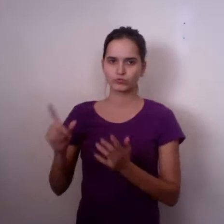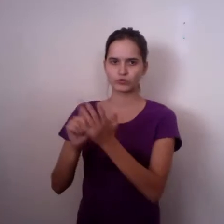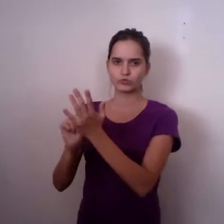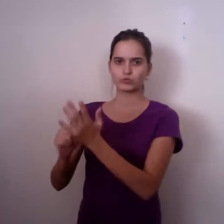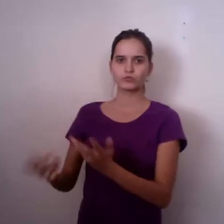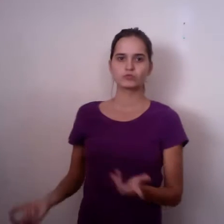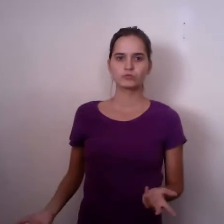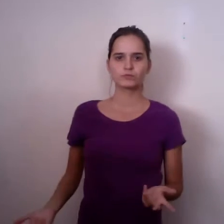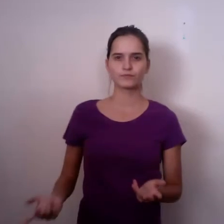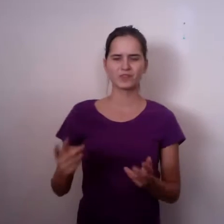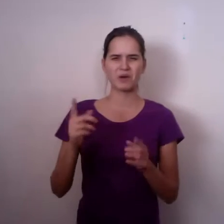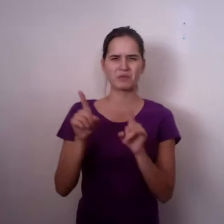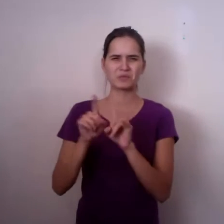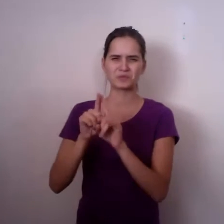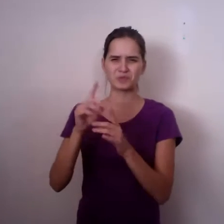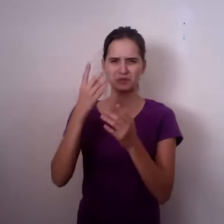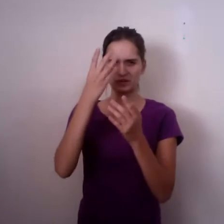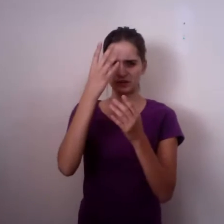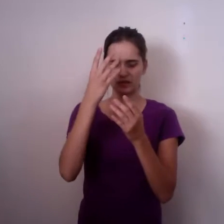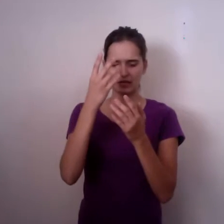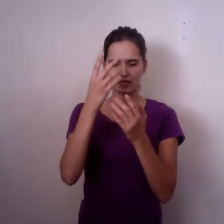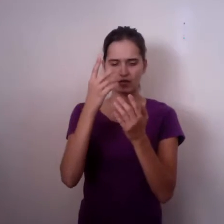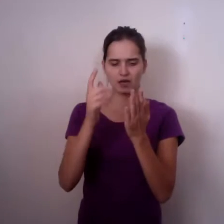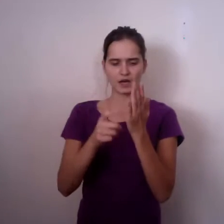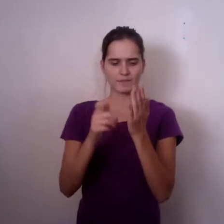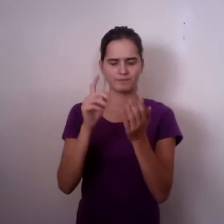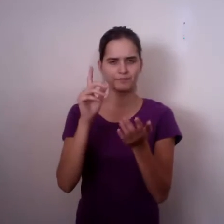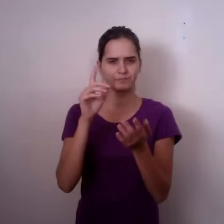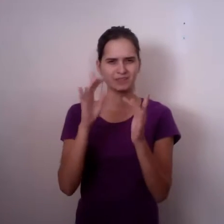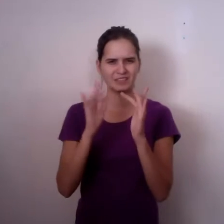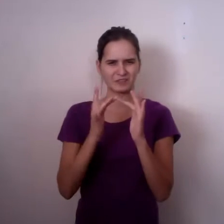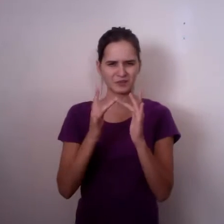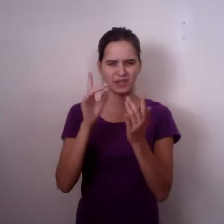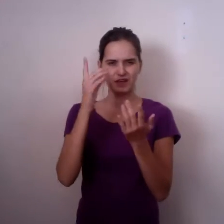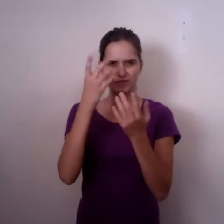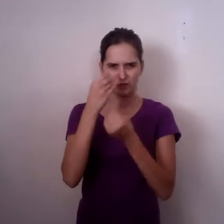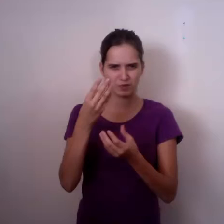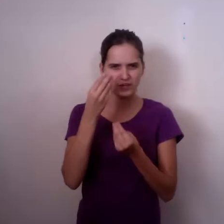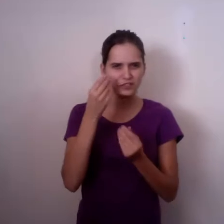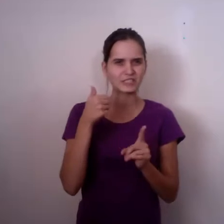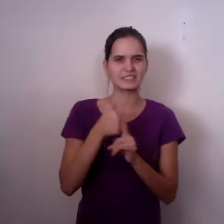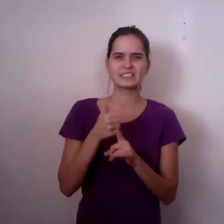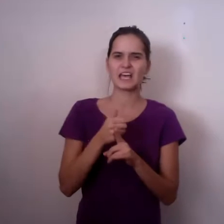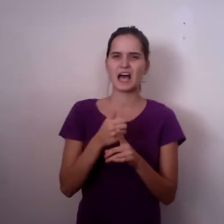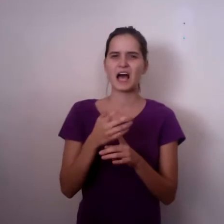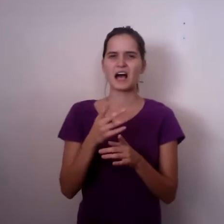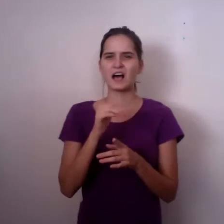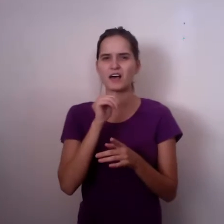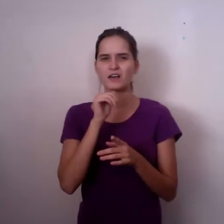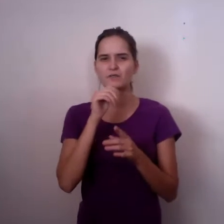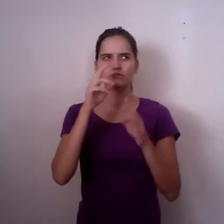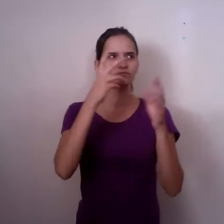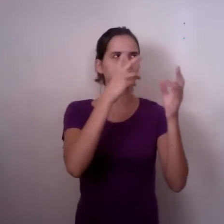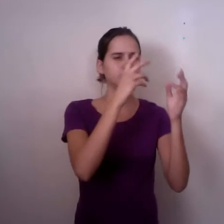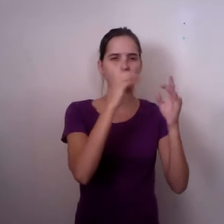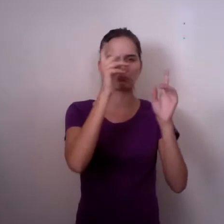web is secondhand, and it tends to be a little watered down, and students really need to be more exposed to first-hand information and